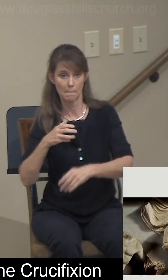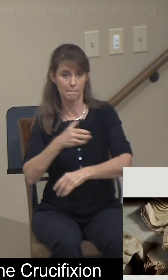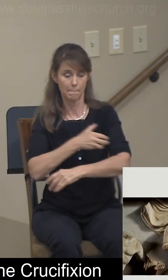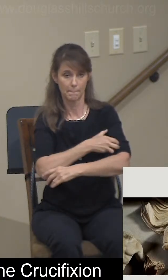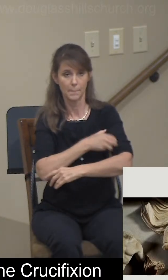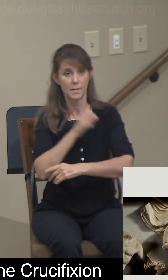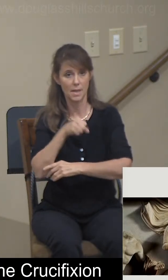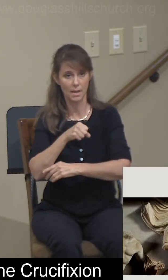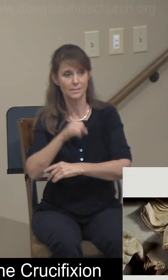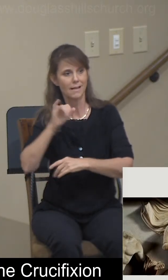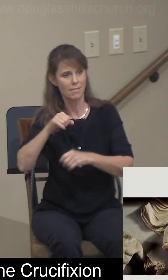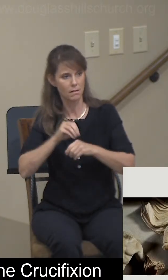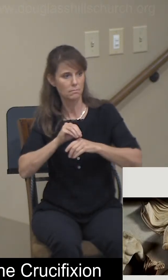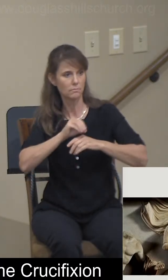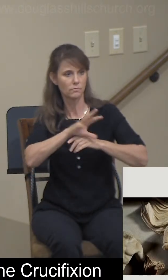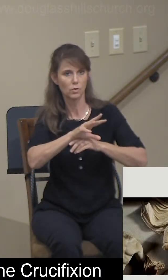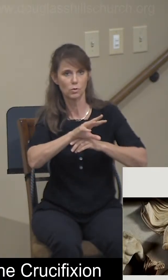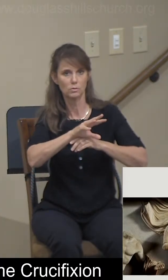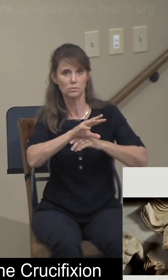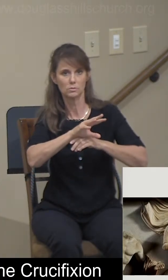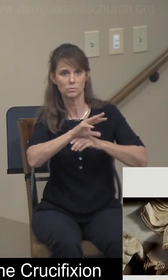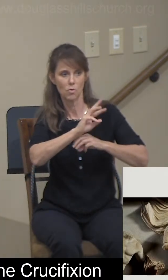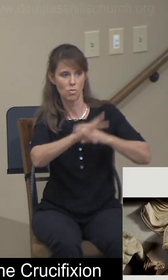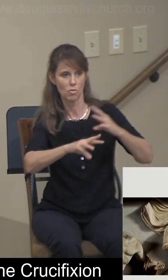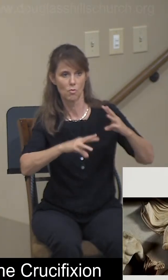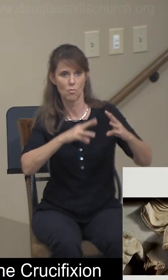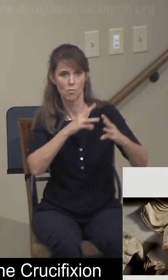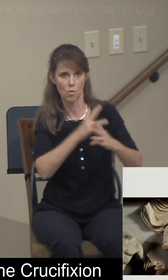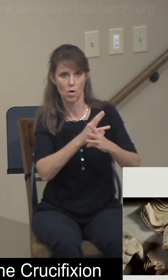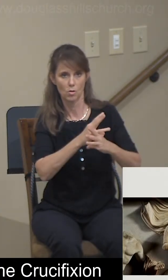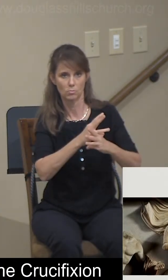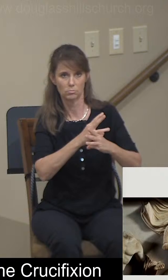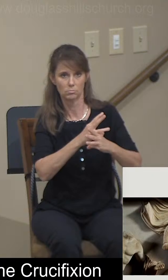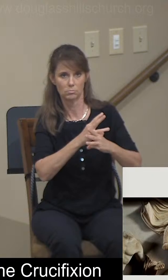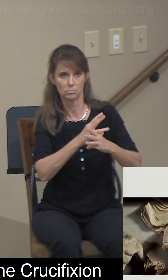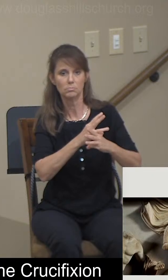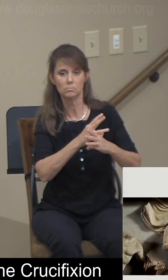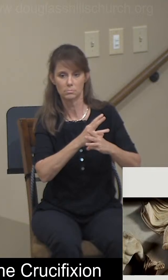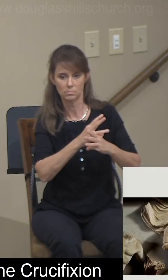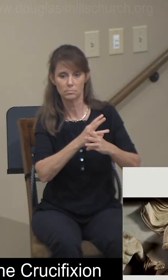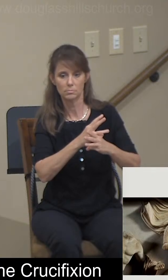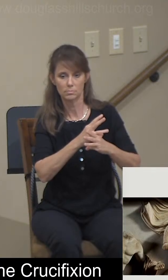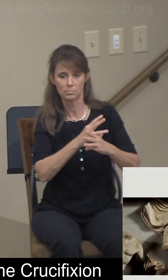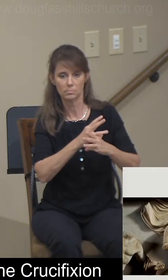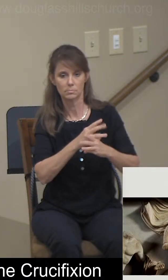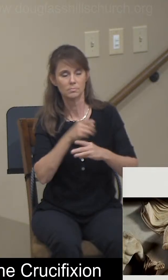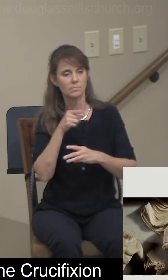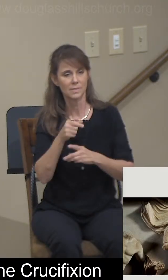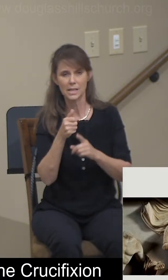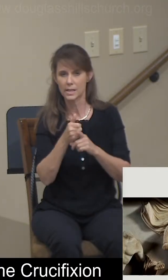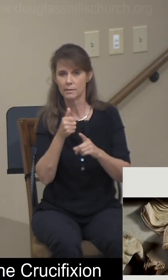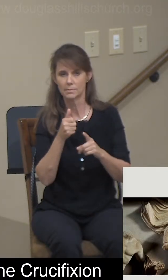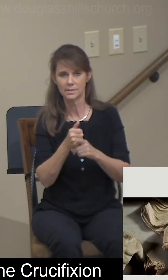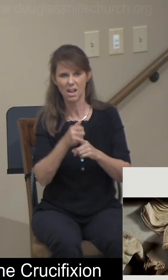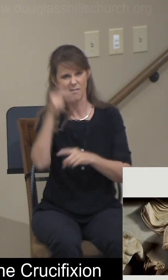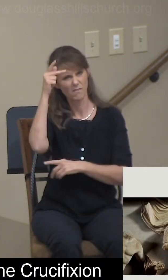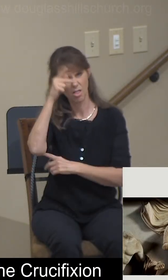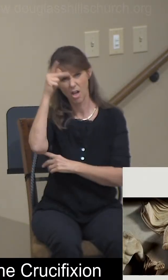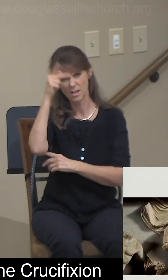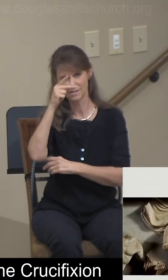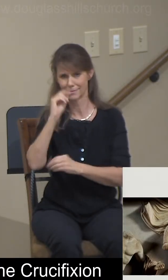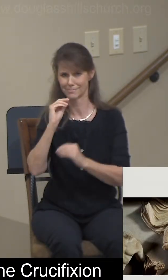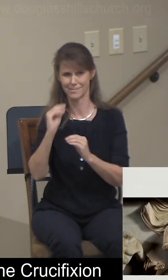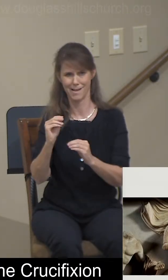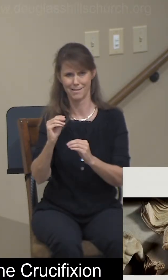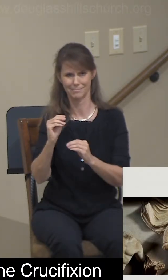shapes the world eventually that Jesus is to live in. Alexander is no philosopher, despite having the greatest tutor